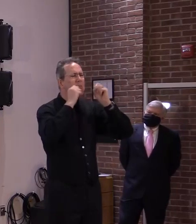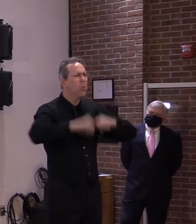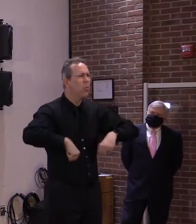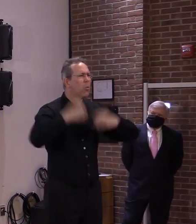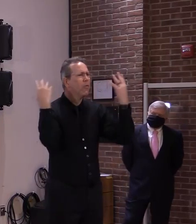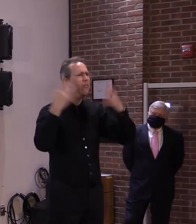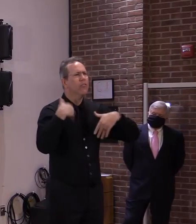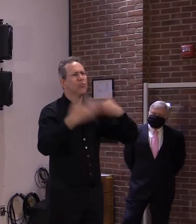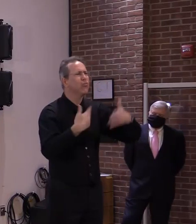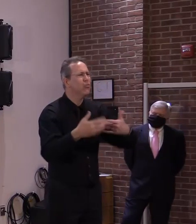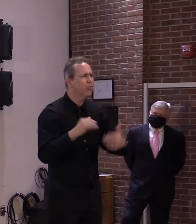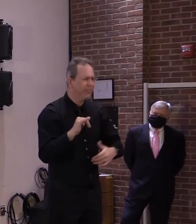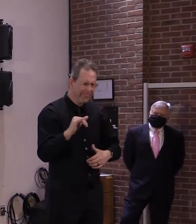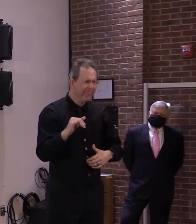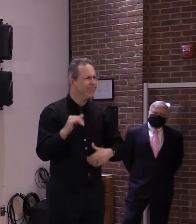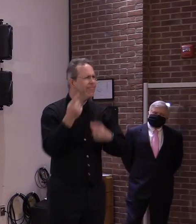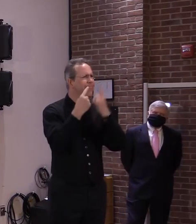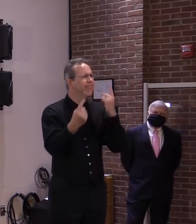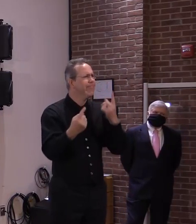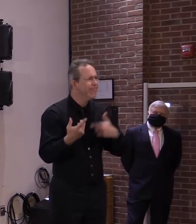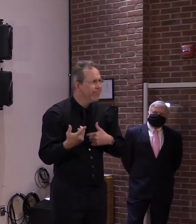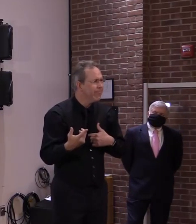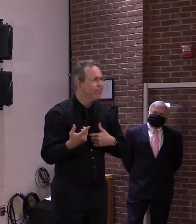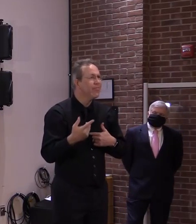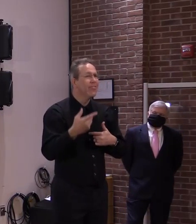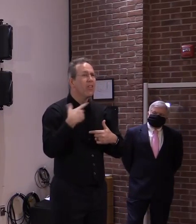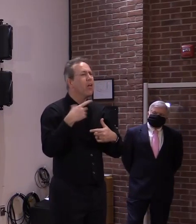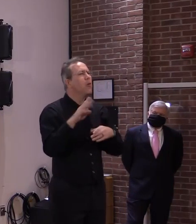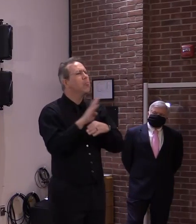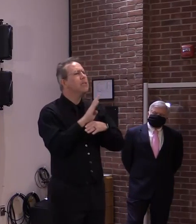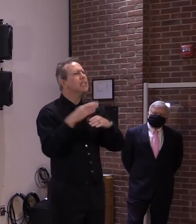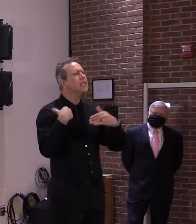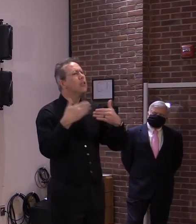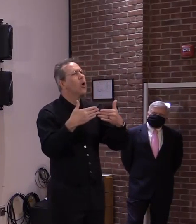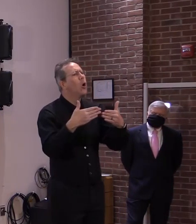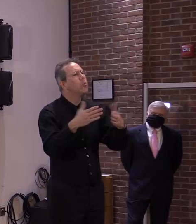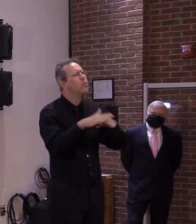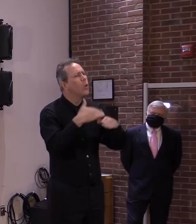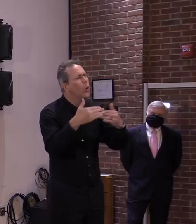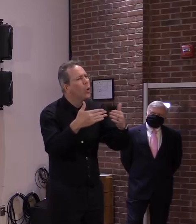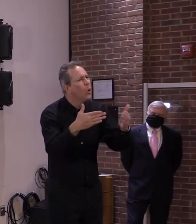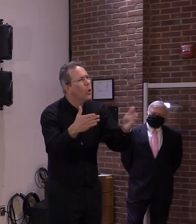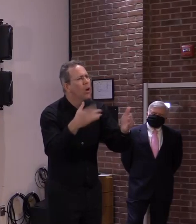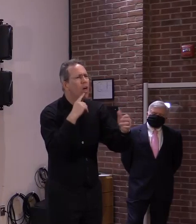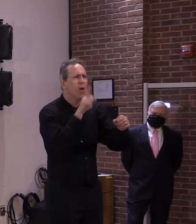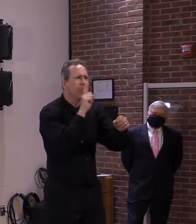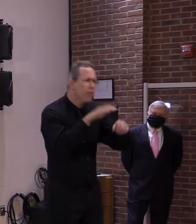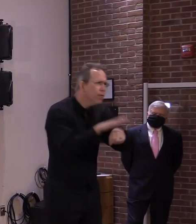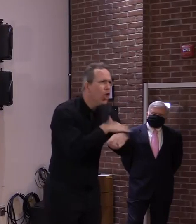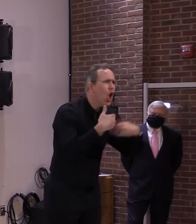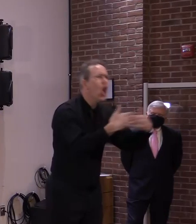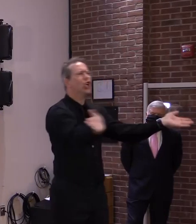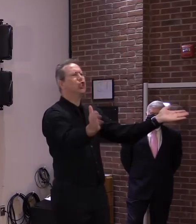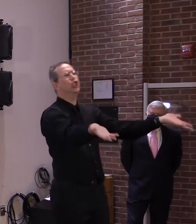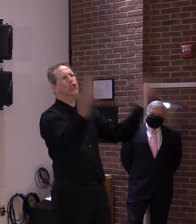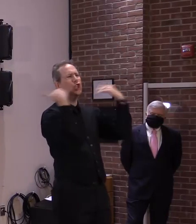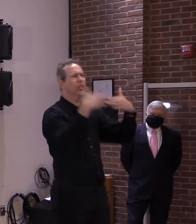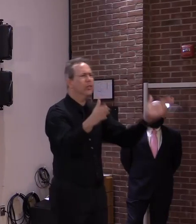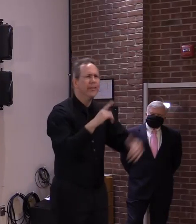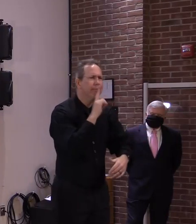all of a sudden. Never the approach that we've taken in Vermont. But that seems to